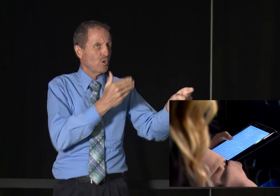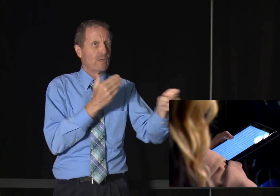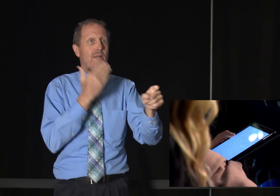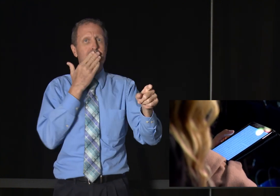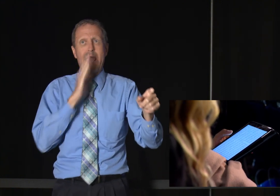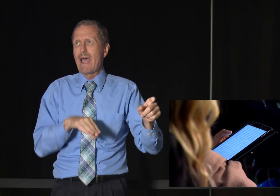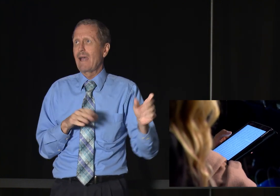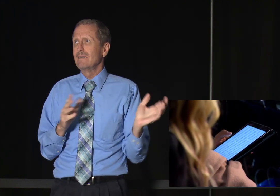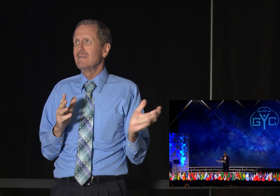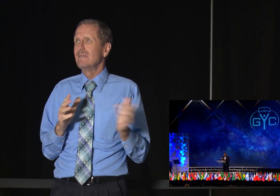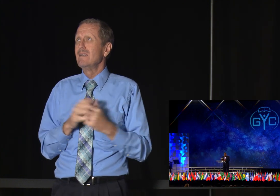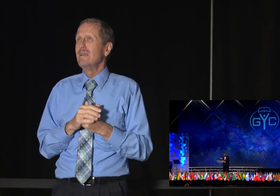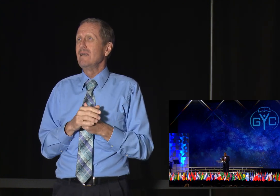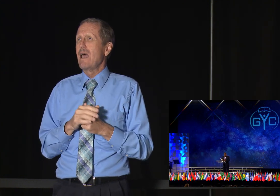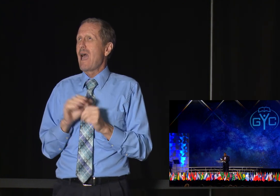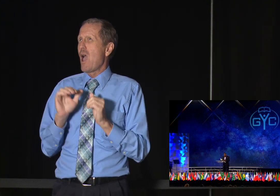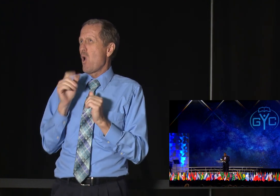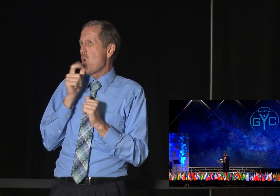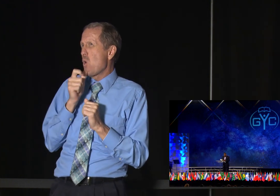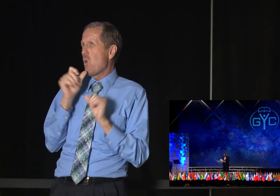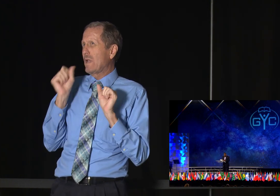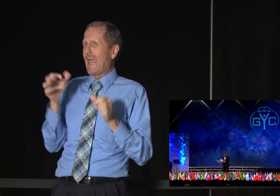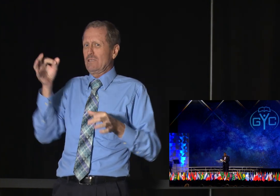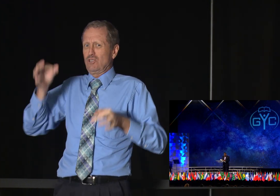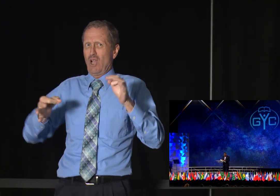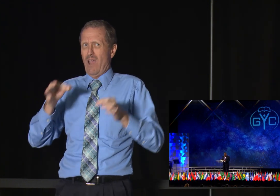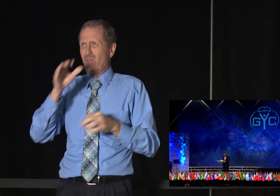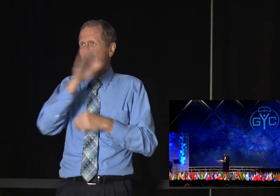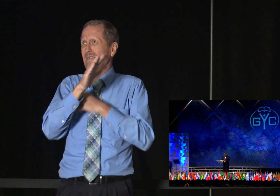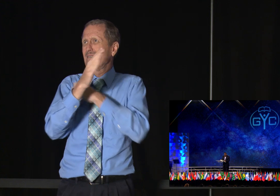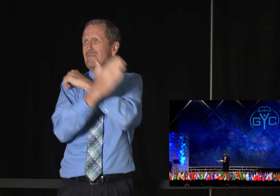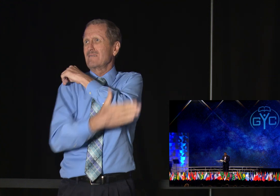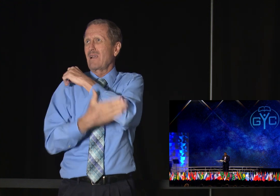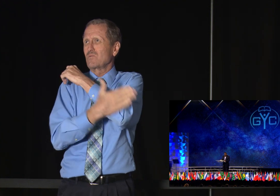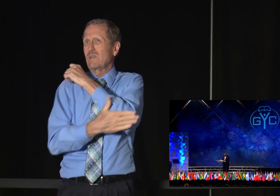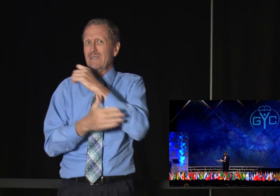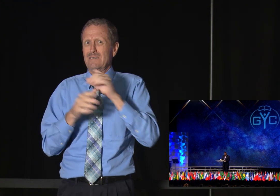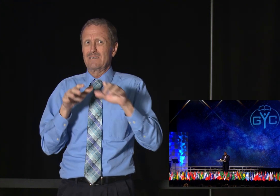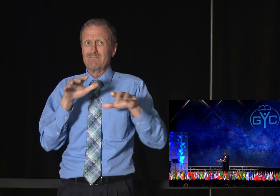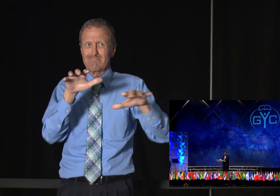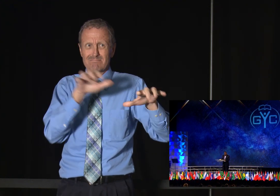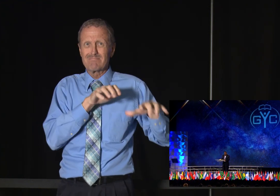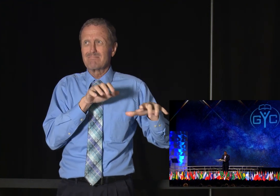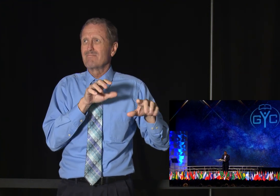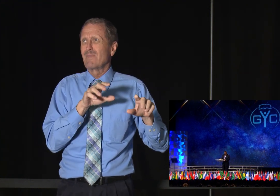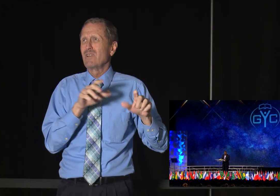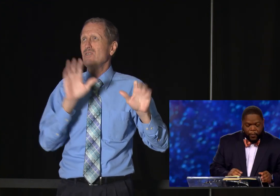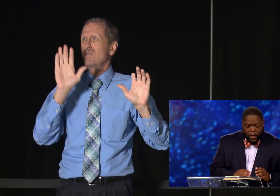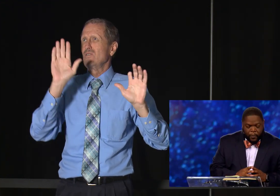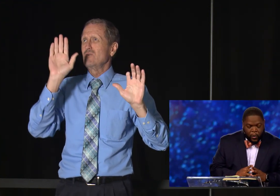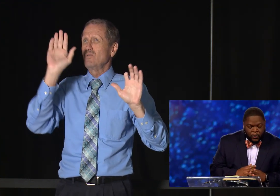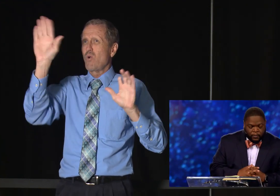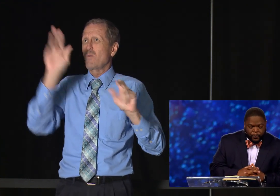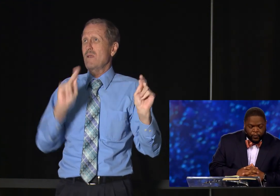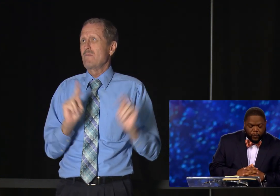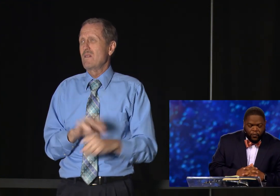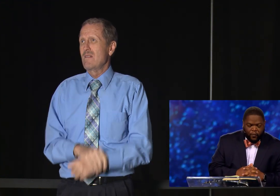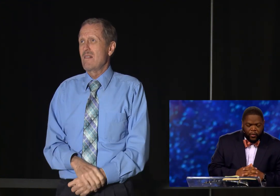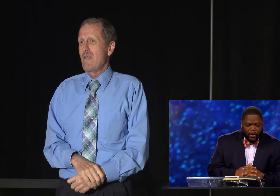bad. For who is able to judge this thy so great a